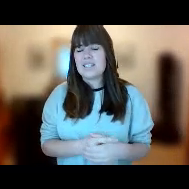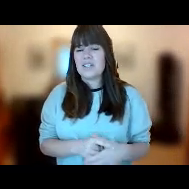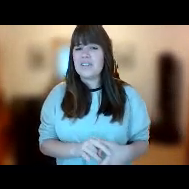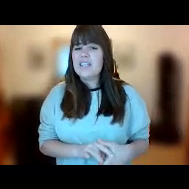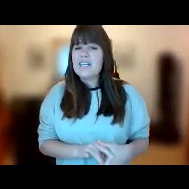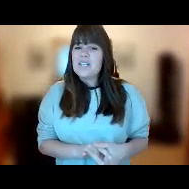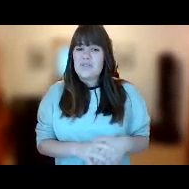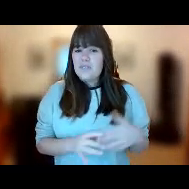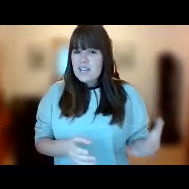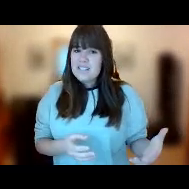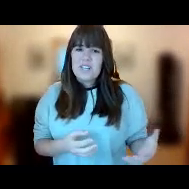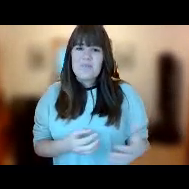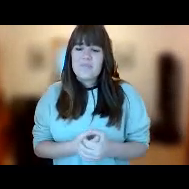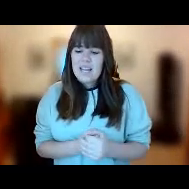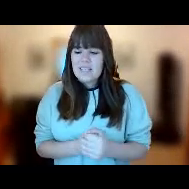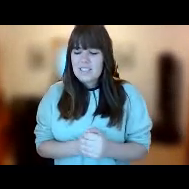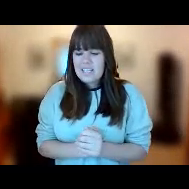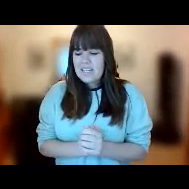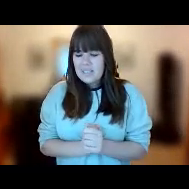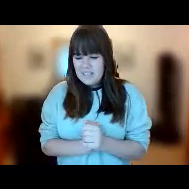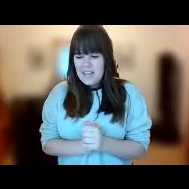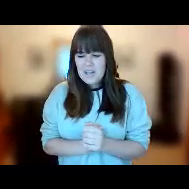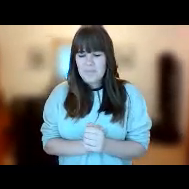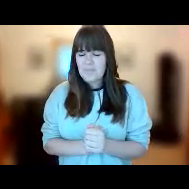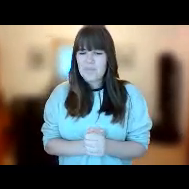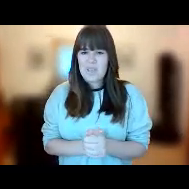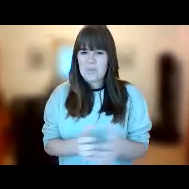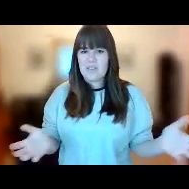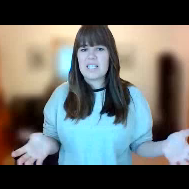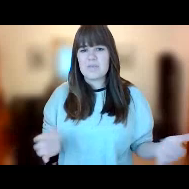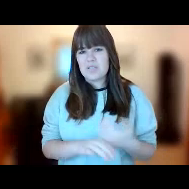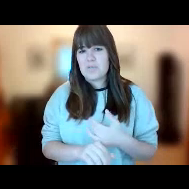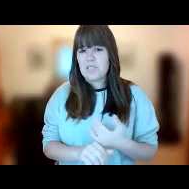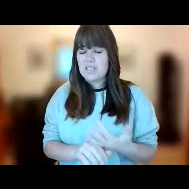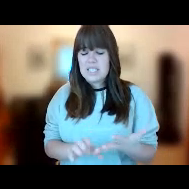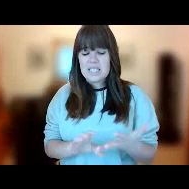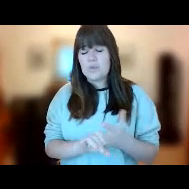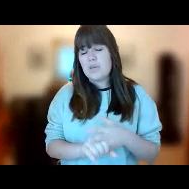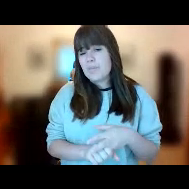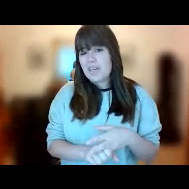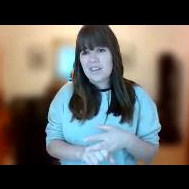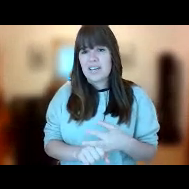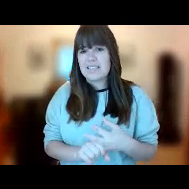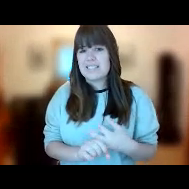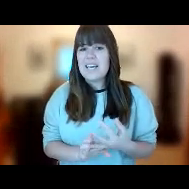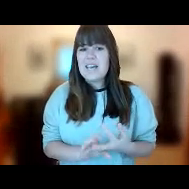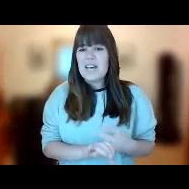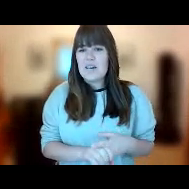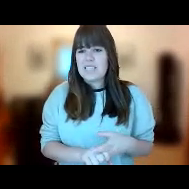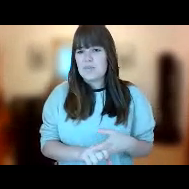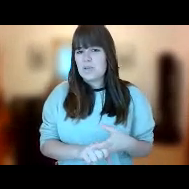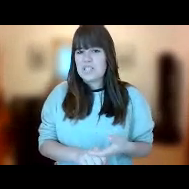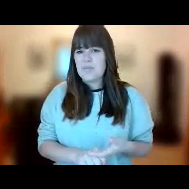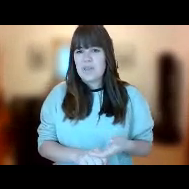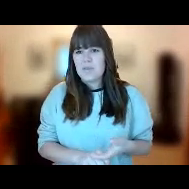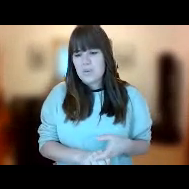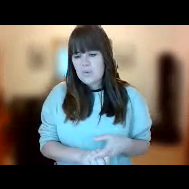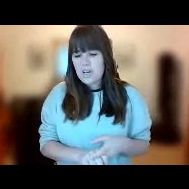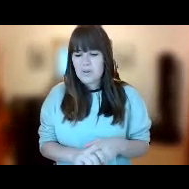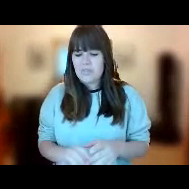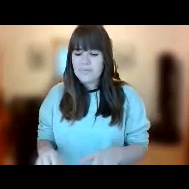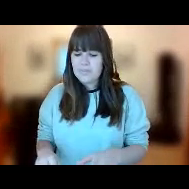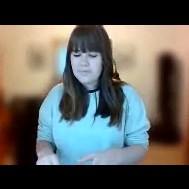like us to refer to them, then actually we're creating better opportunities. It's all about being kind and supporting the